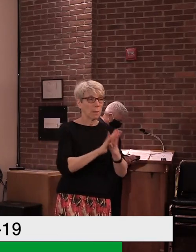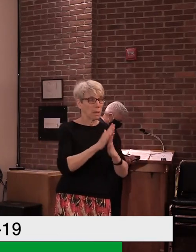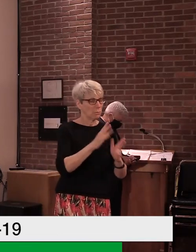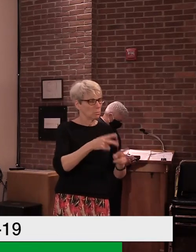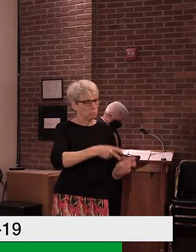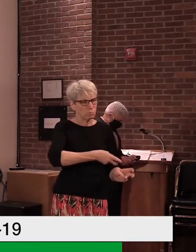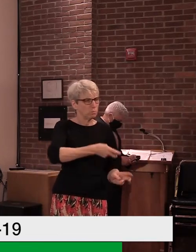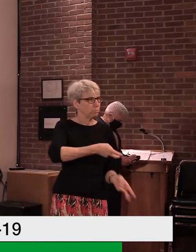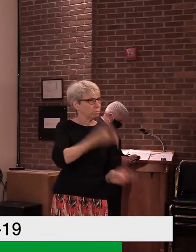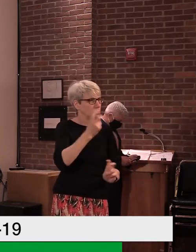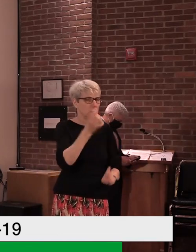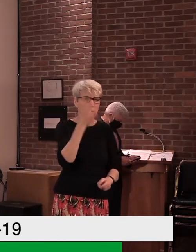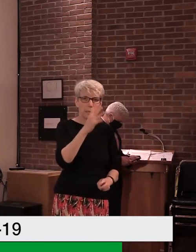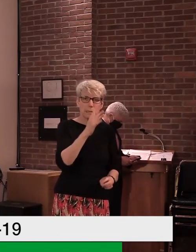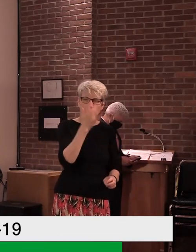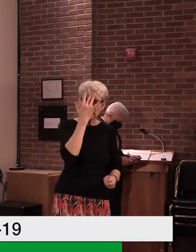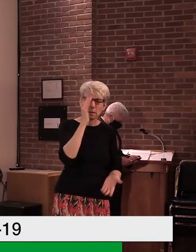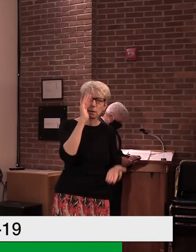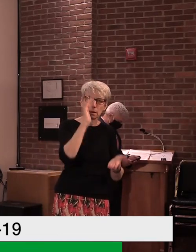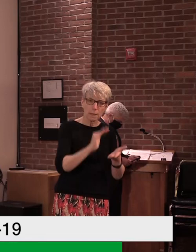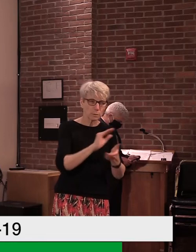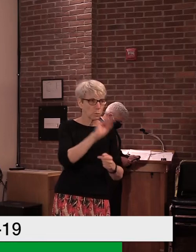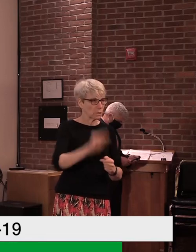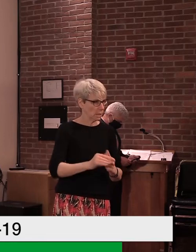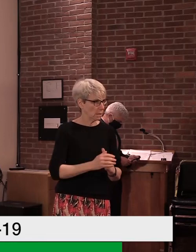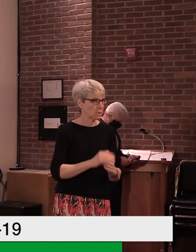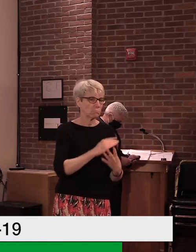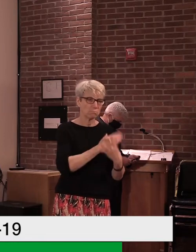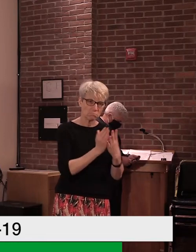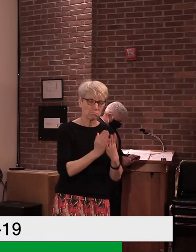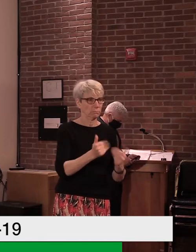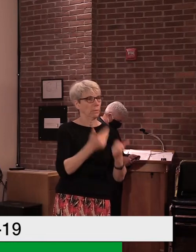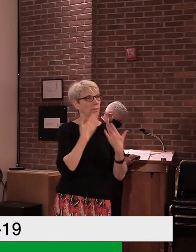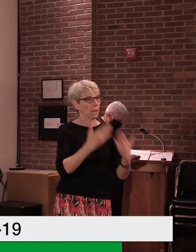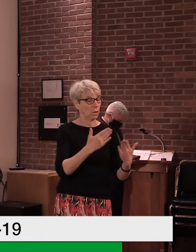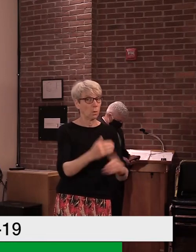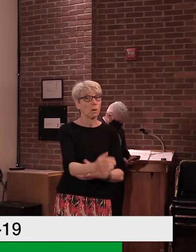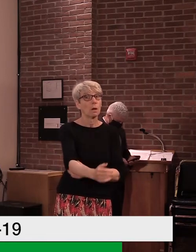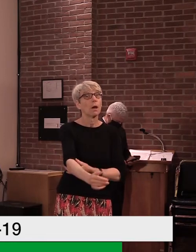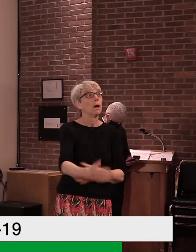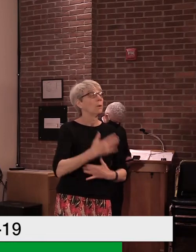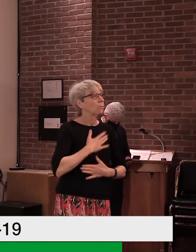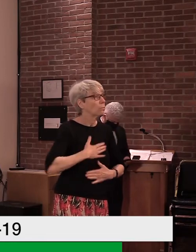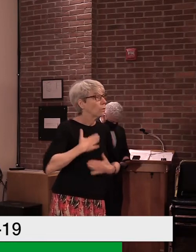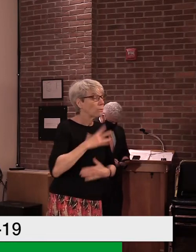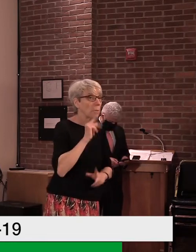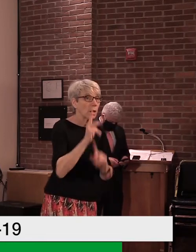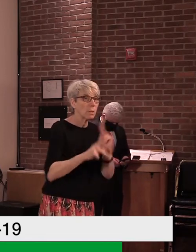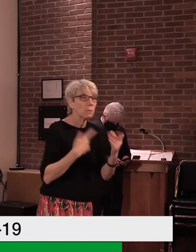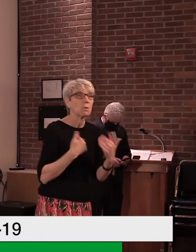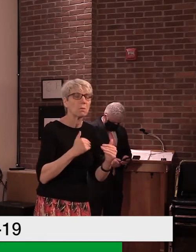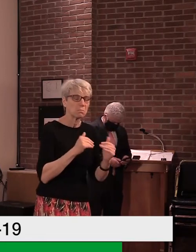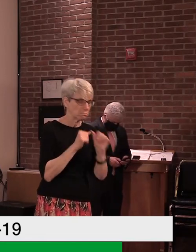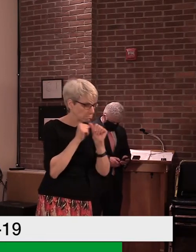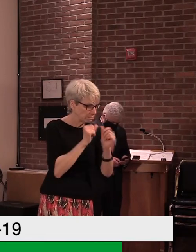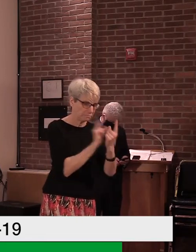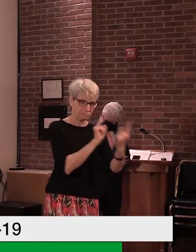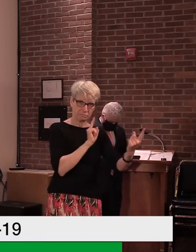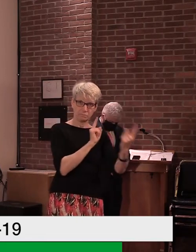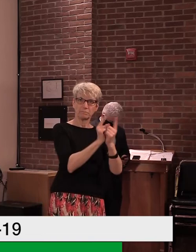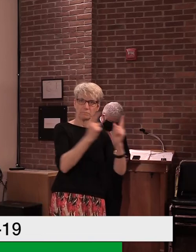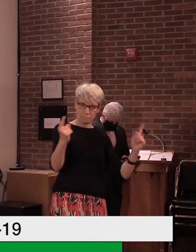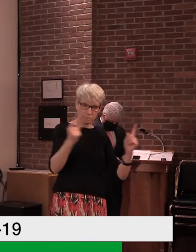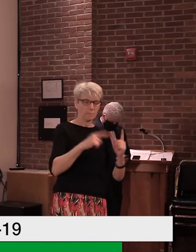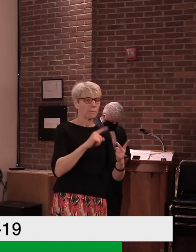We, of course, continue to ask Vermonters to protect one another by keeping a 6-foot distance from others, wearing a face